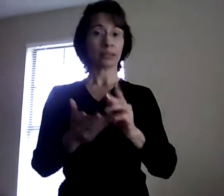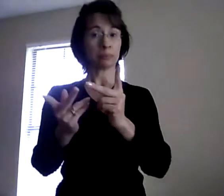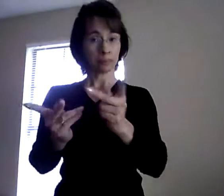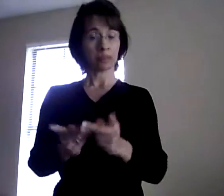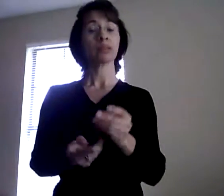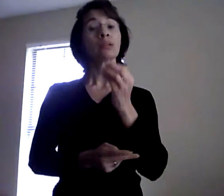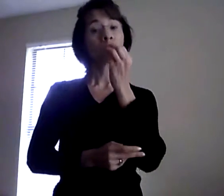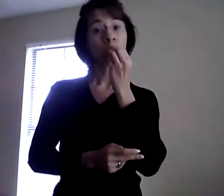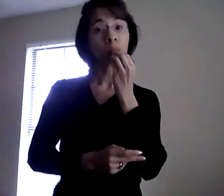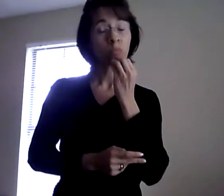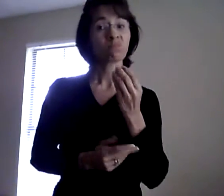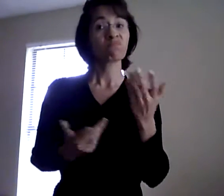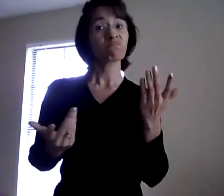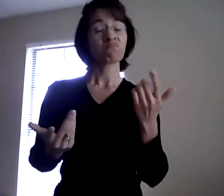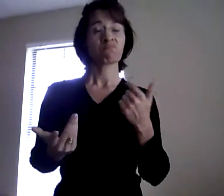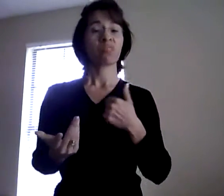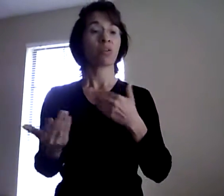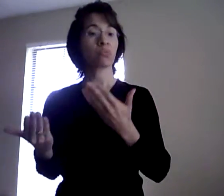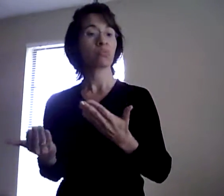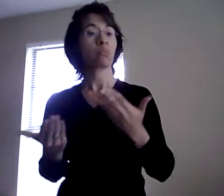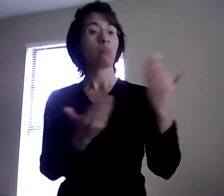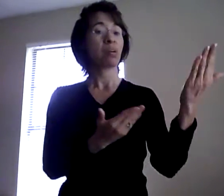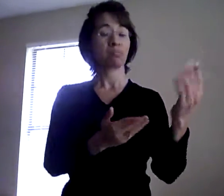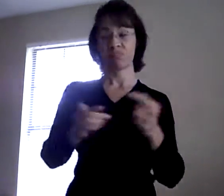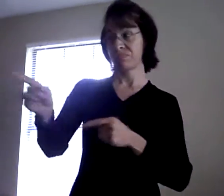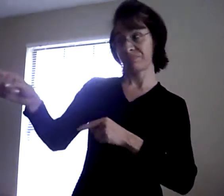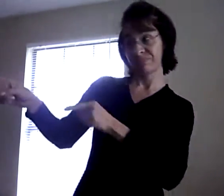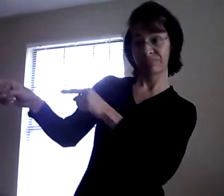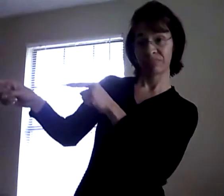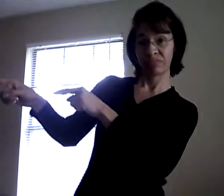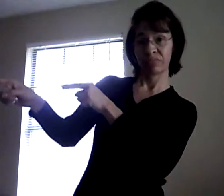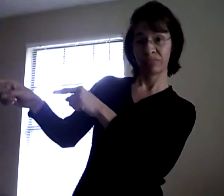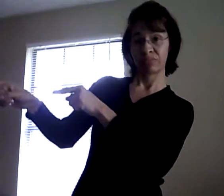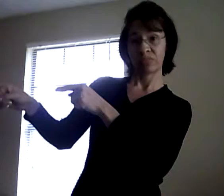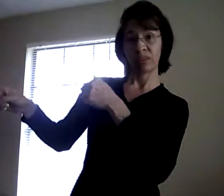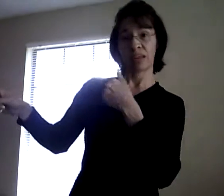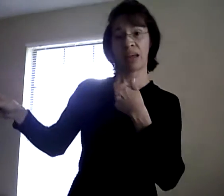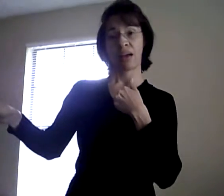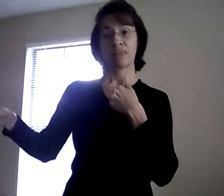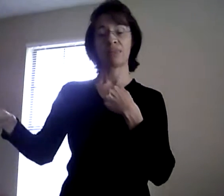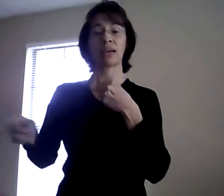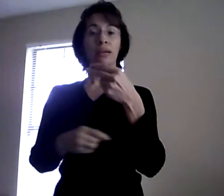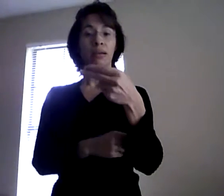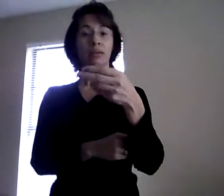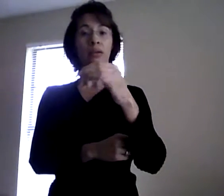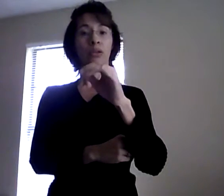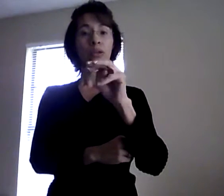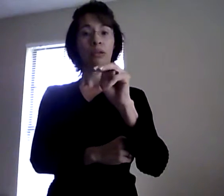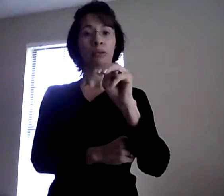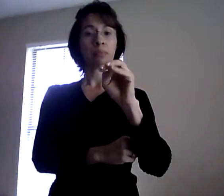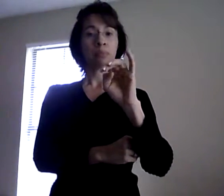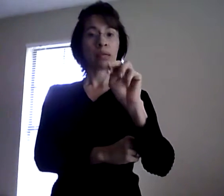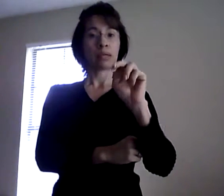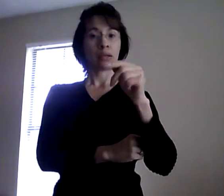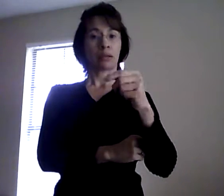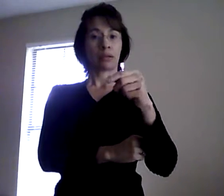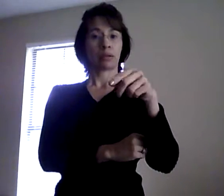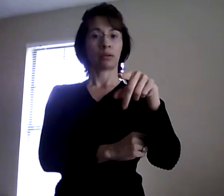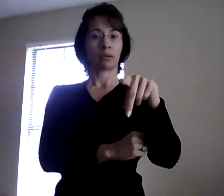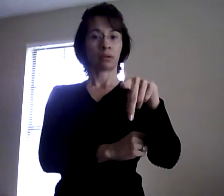recommend the downtown. They have what they call the Hemming Plaza, and it is